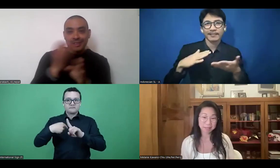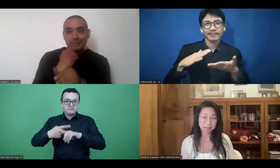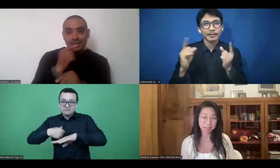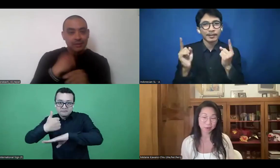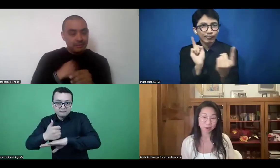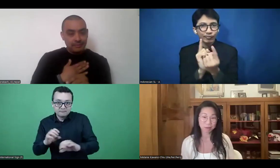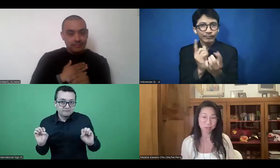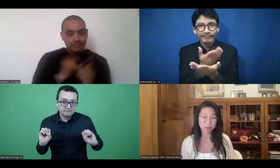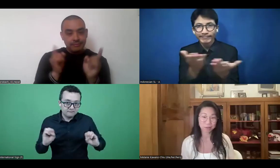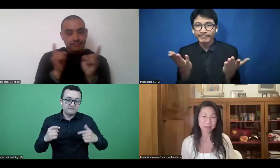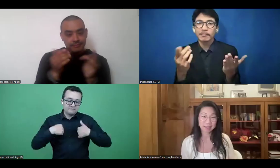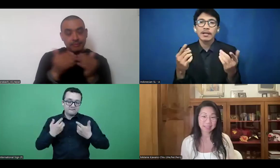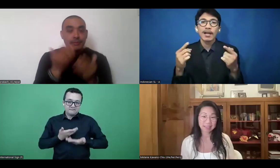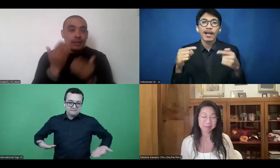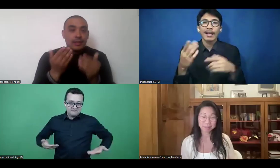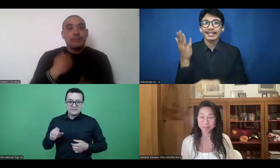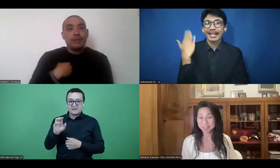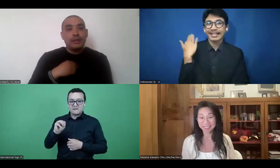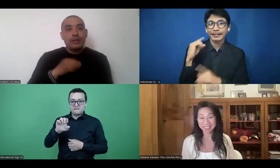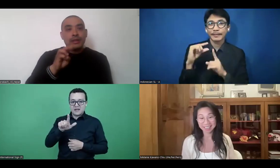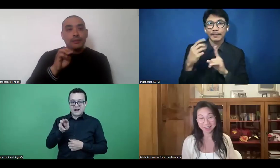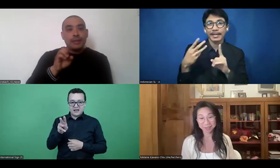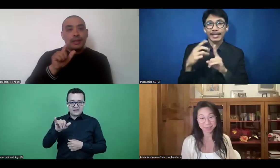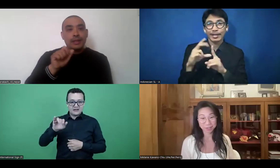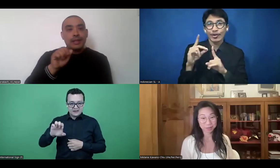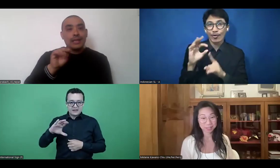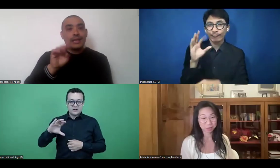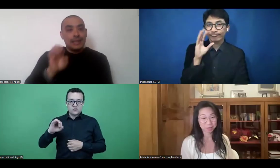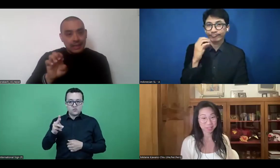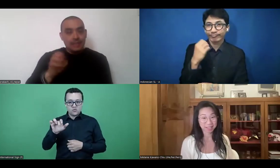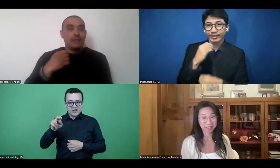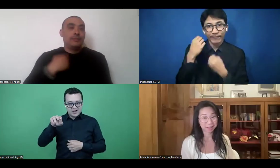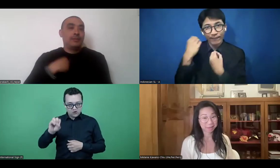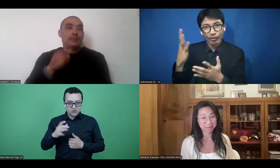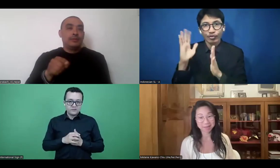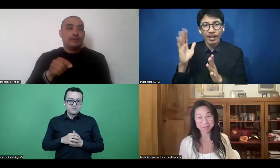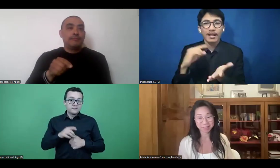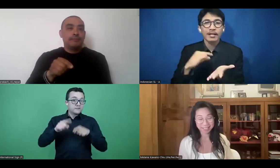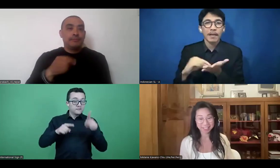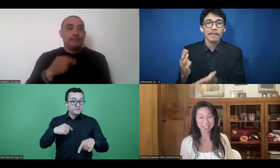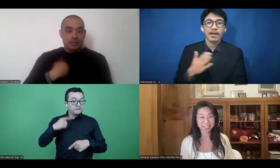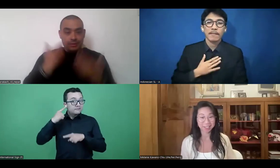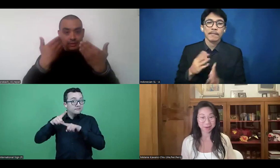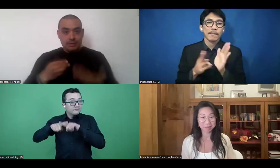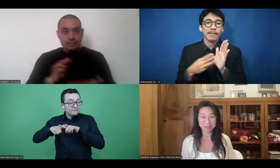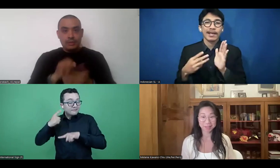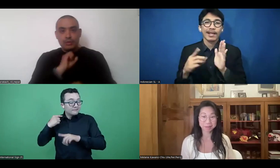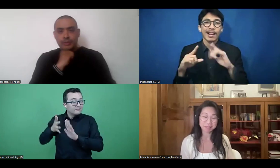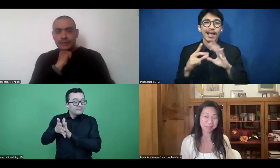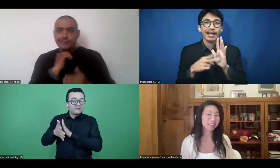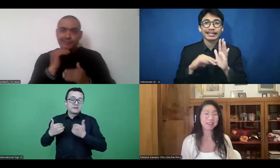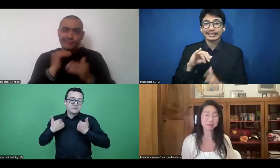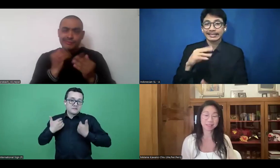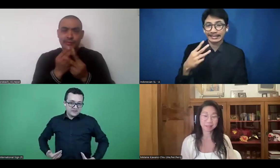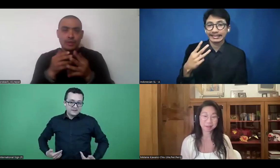is Melanie Kawano Chu. For those that like to have a visual description, I'm a middle-aged Asian American